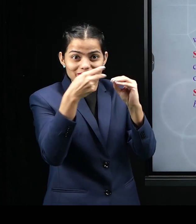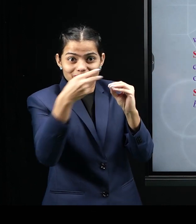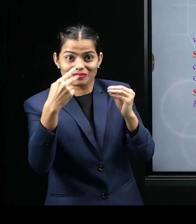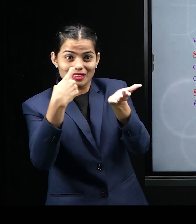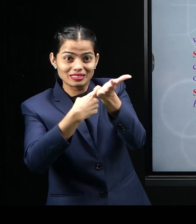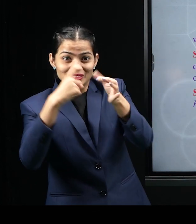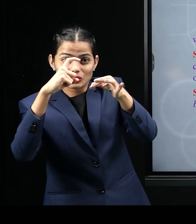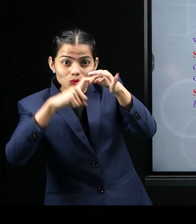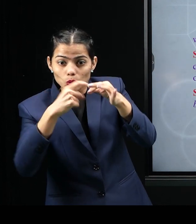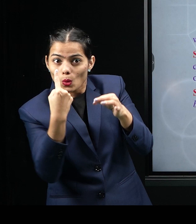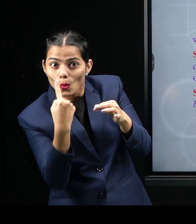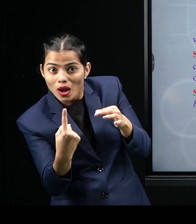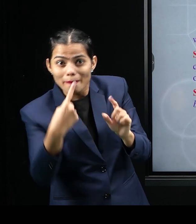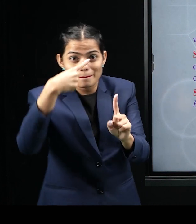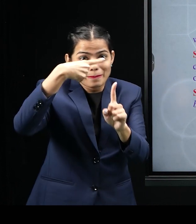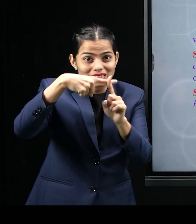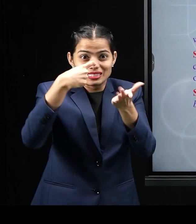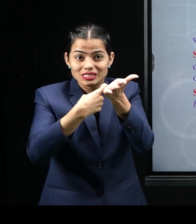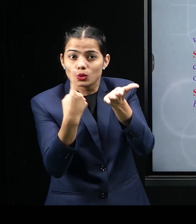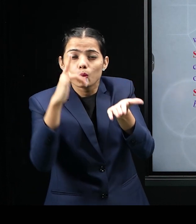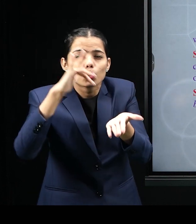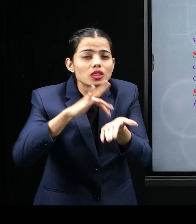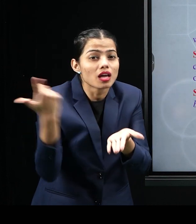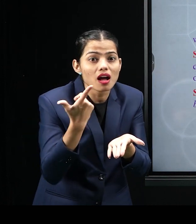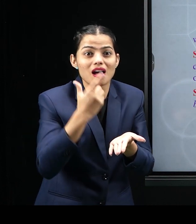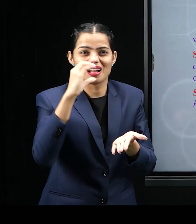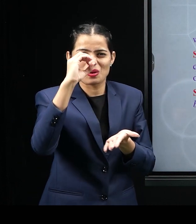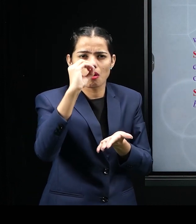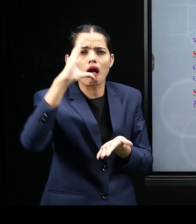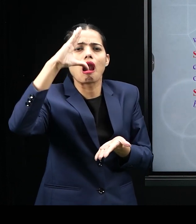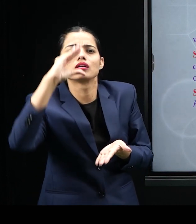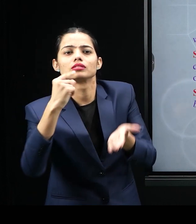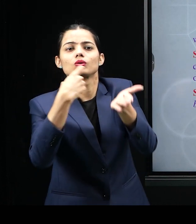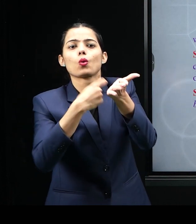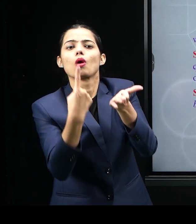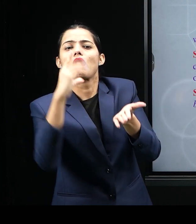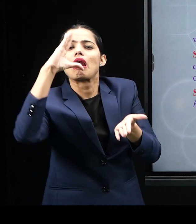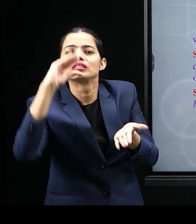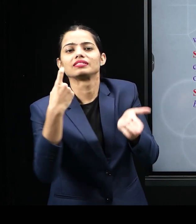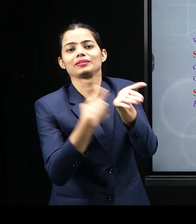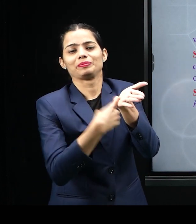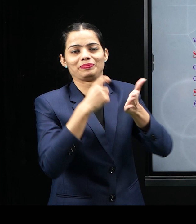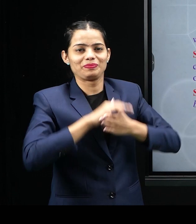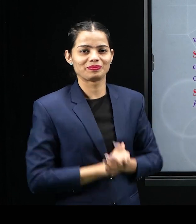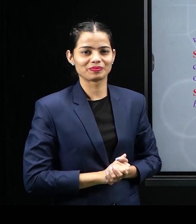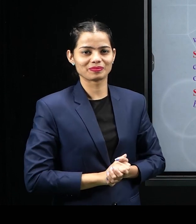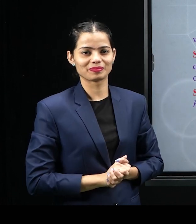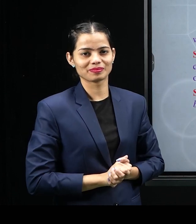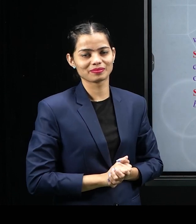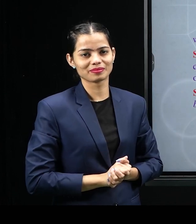B is equal to RQ1 plus R1, where 0 less than or equal to R1 less than